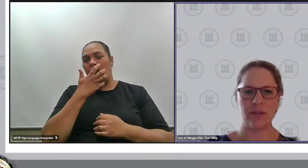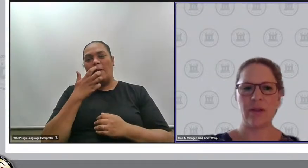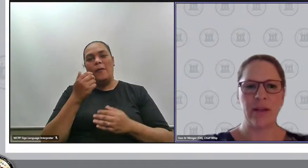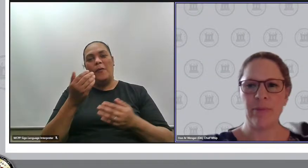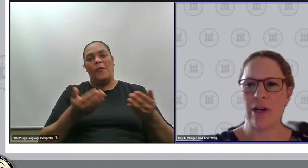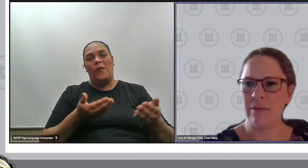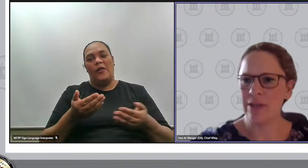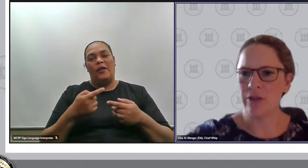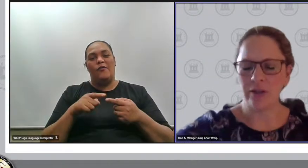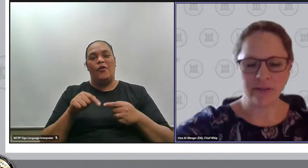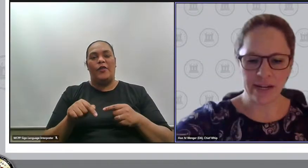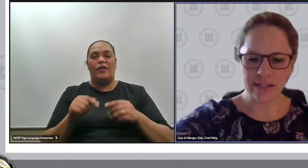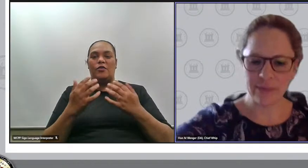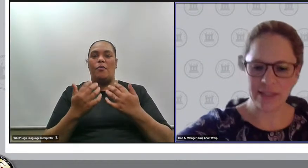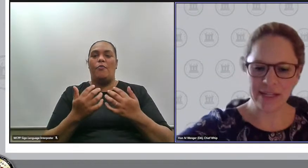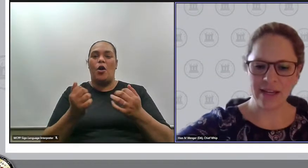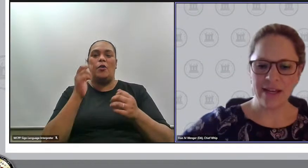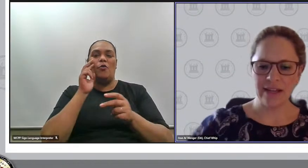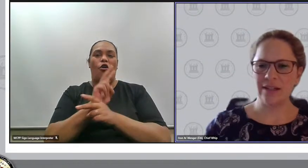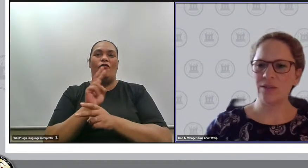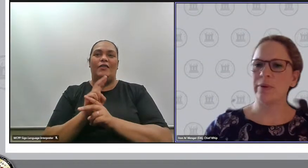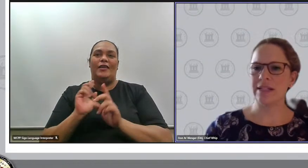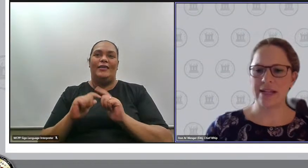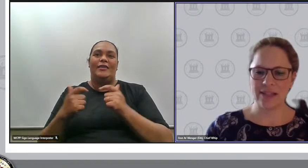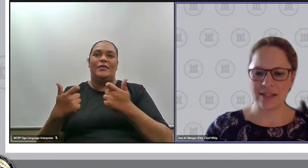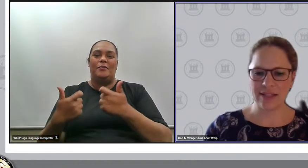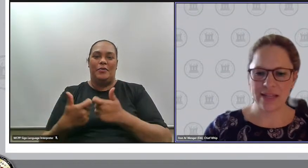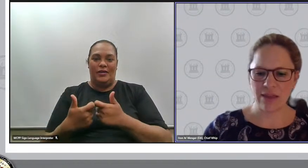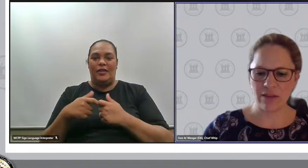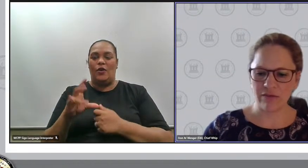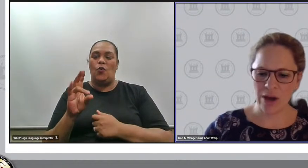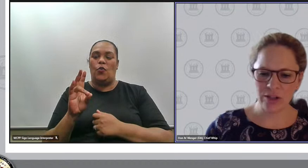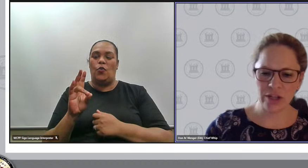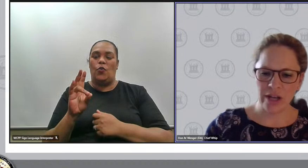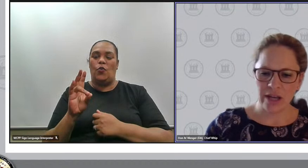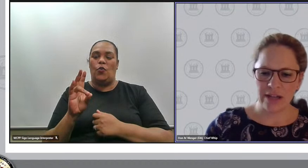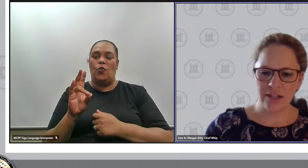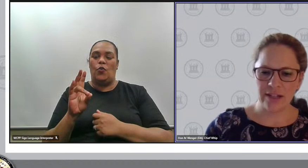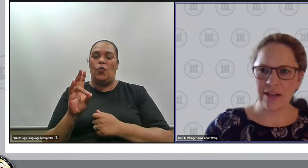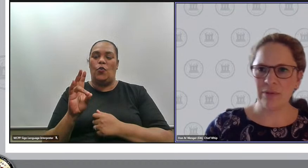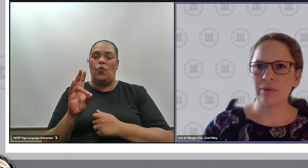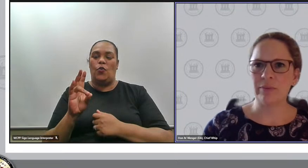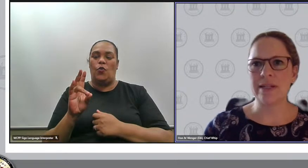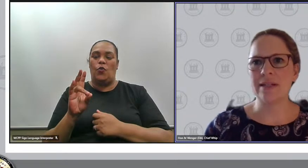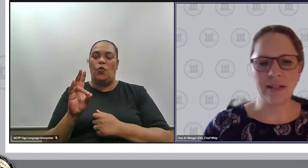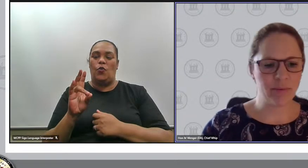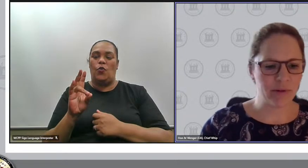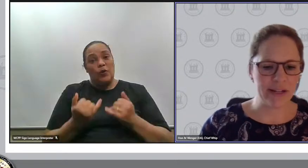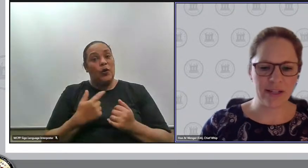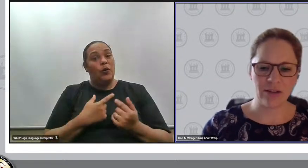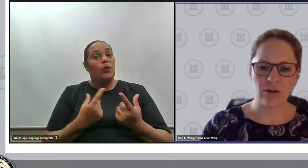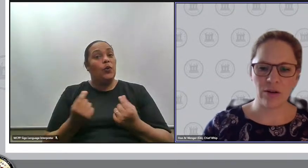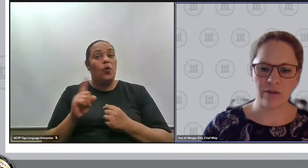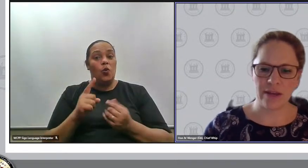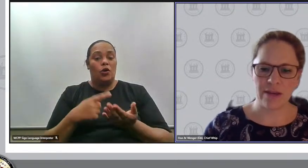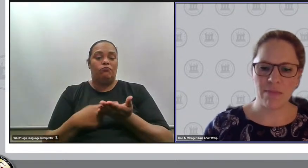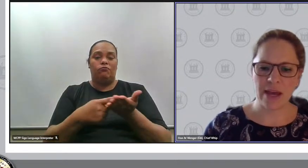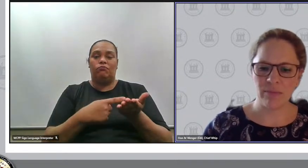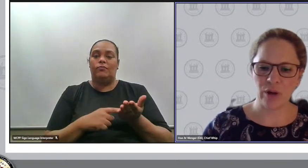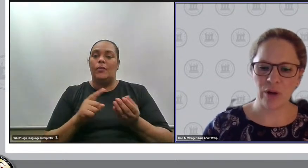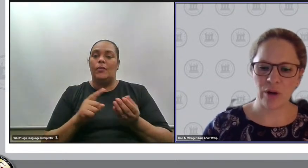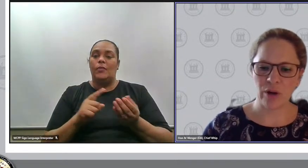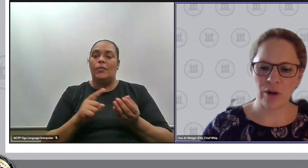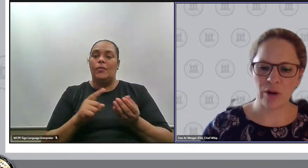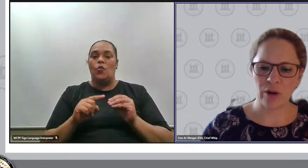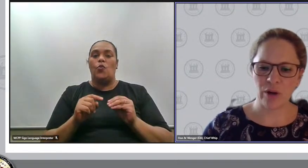To this Parliamentary Oversight Committee. It is Wednesday, the 16th of March, and today we will be deliberating on the